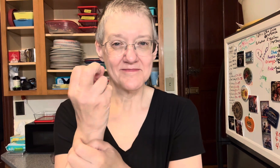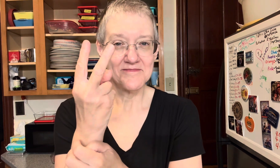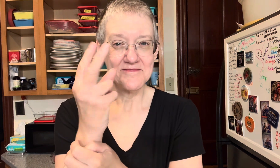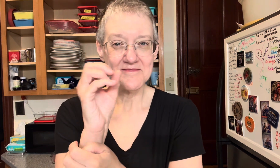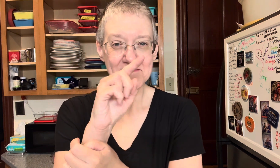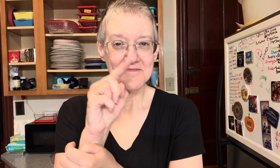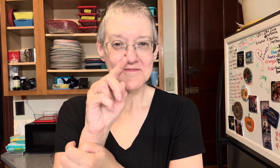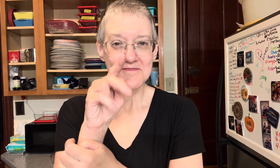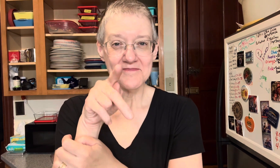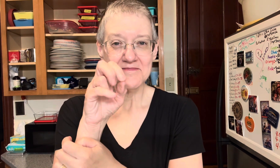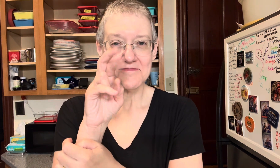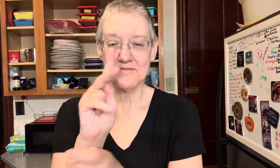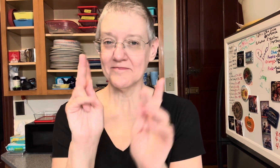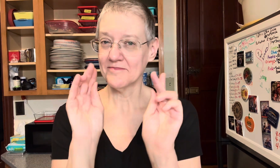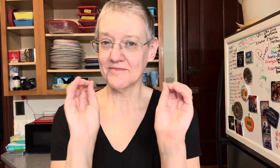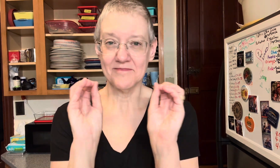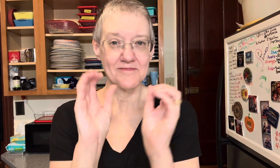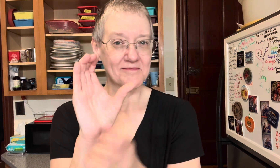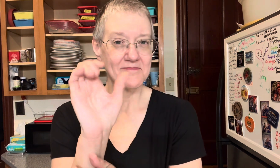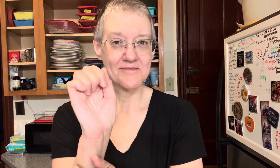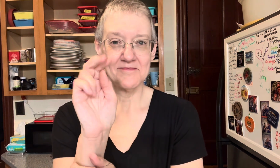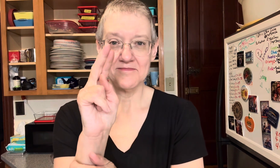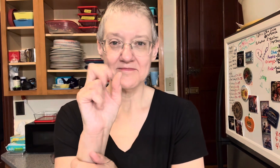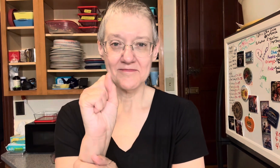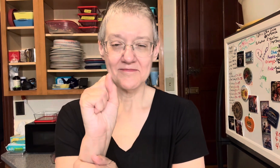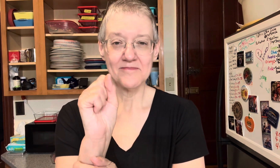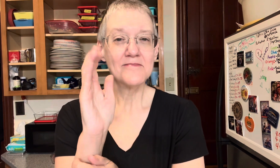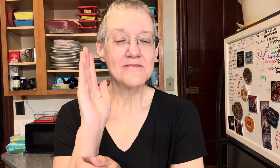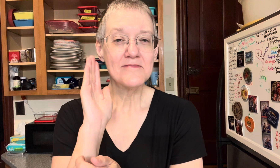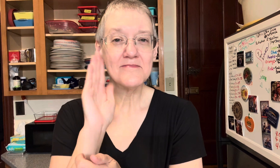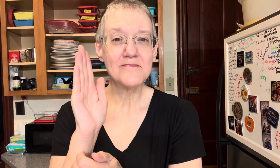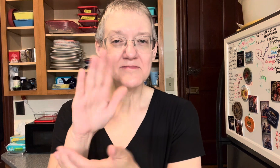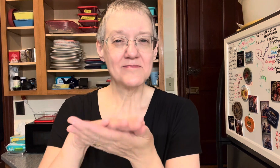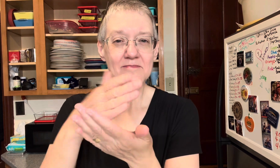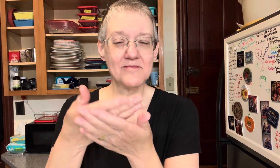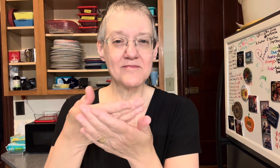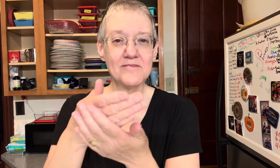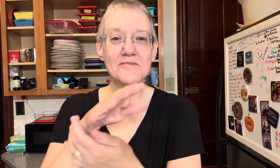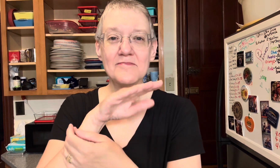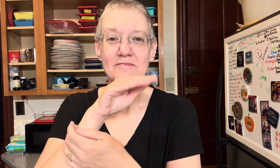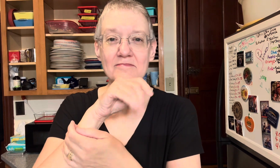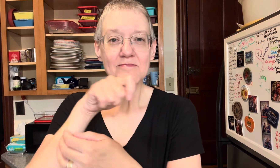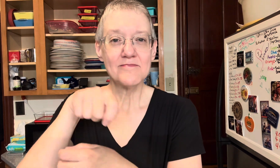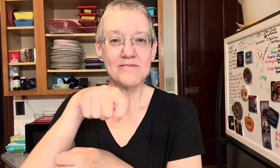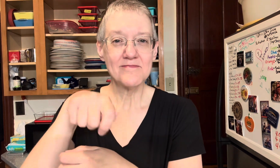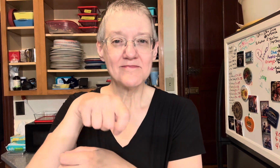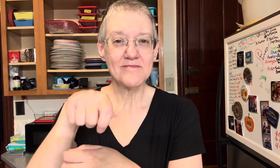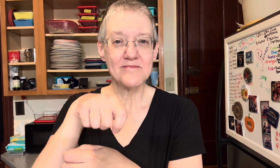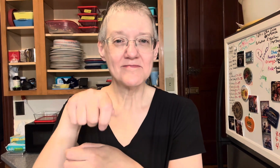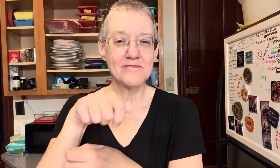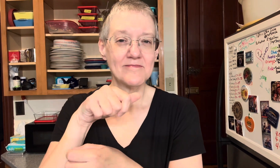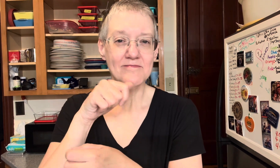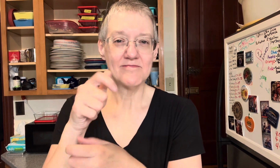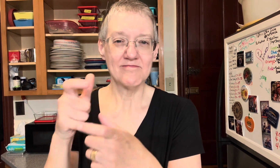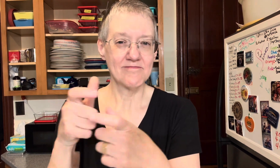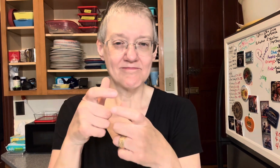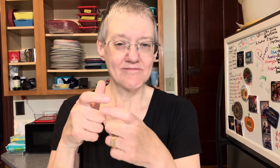12 ounces of pork. There's no carbs in those. And I'm going to brown the pork. I'm not going to keep them